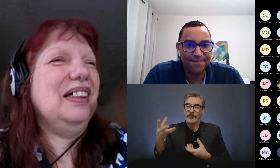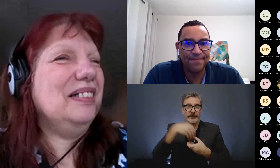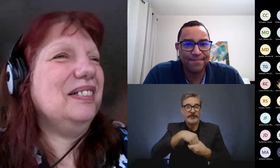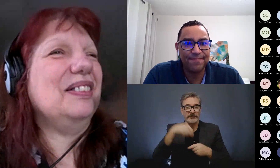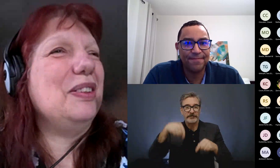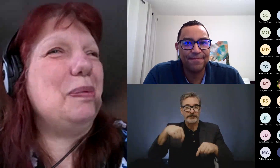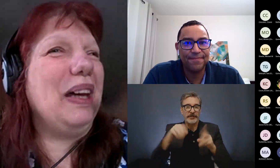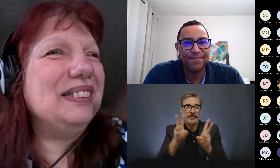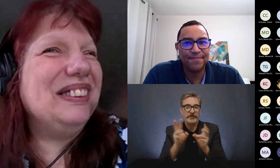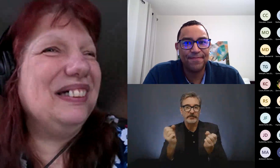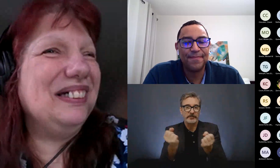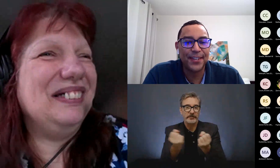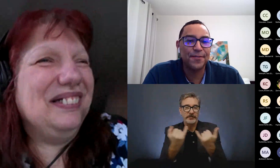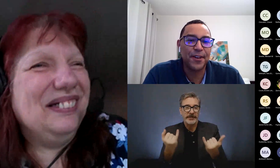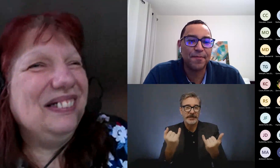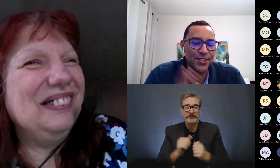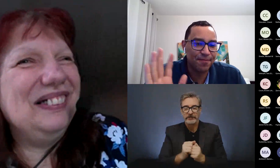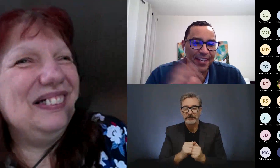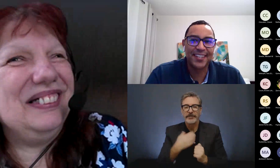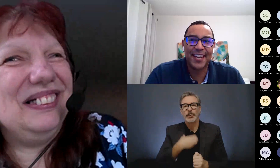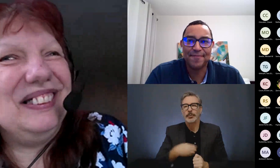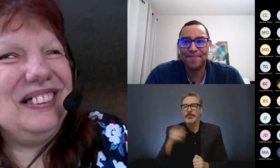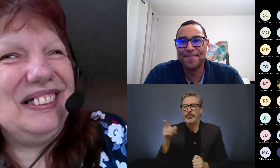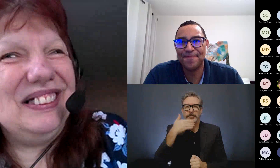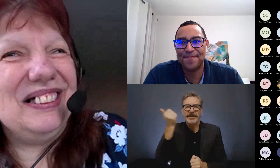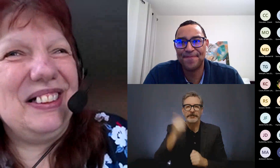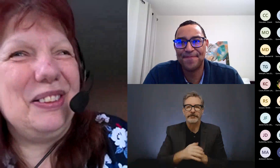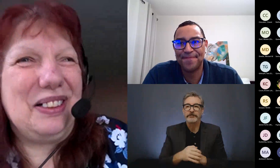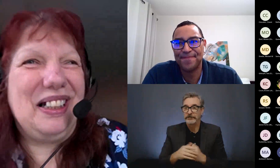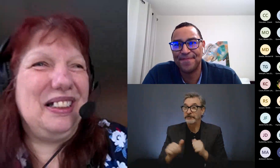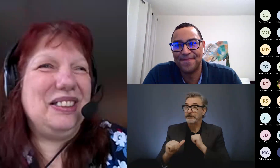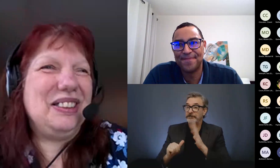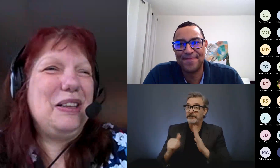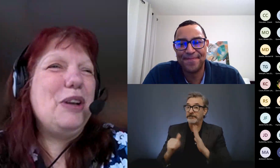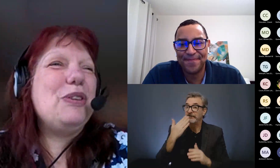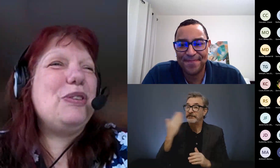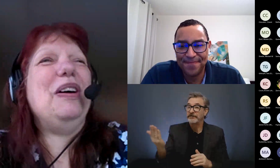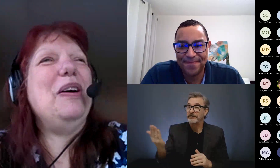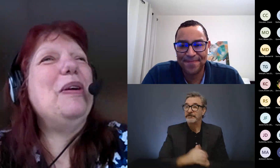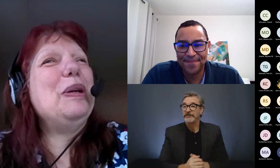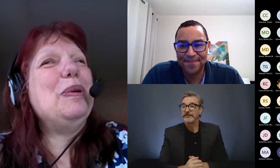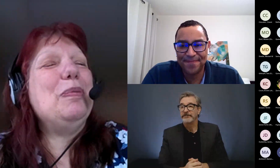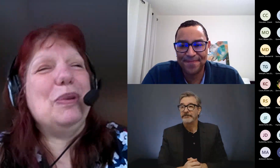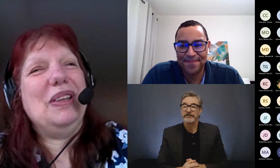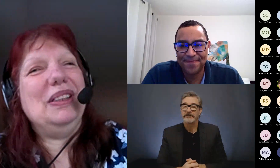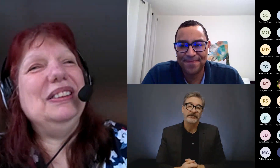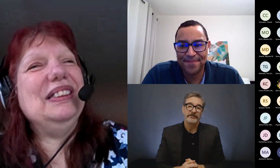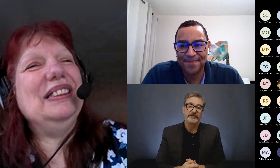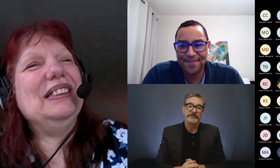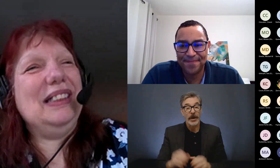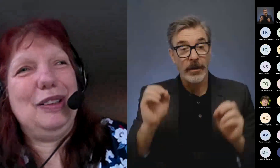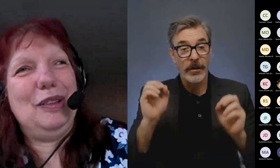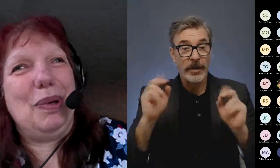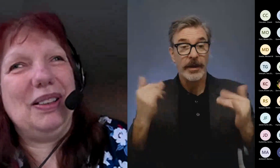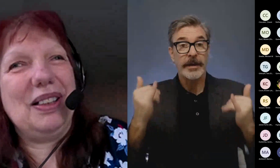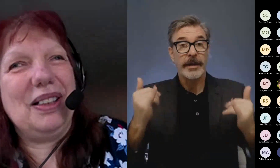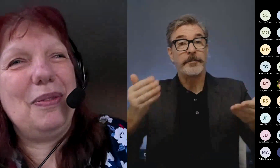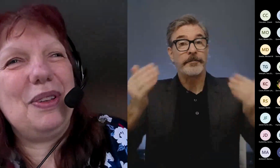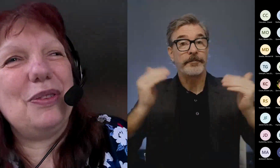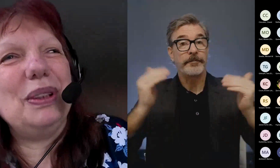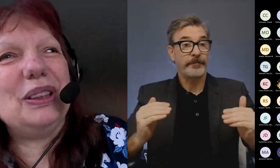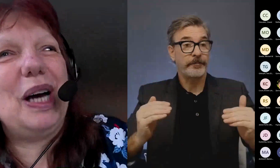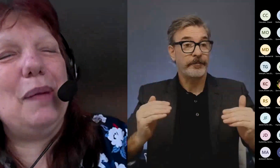and all the best. Thank you very much. Thanks again. All right. So we will move on to the second